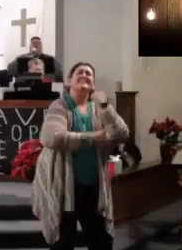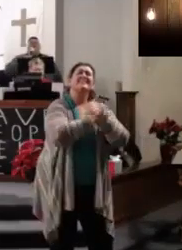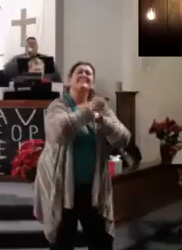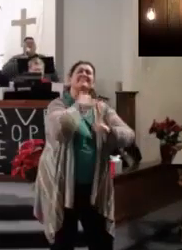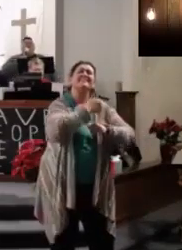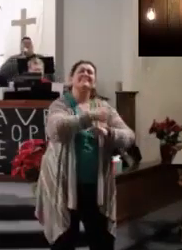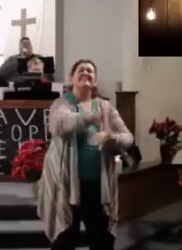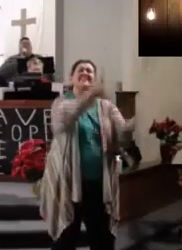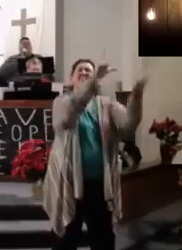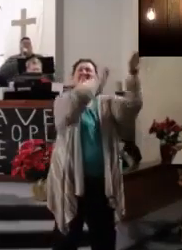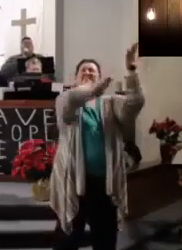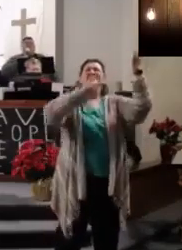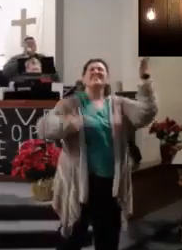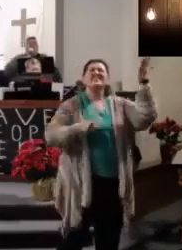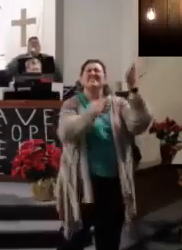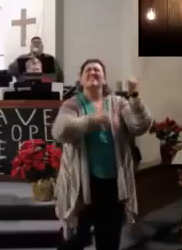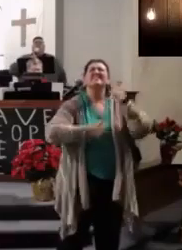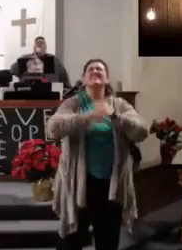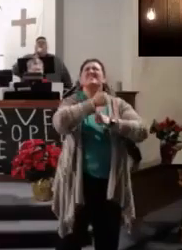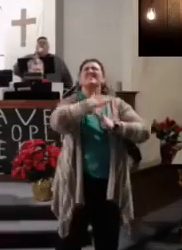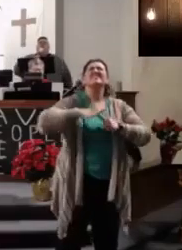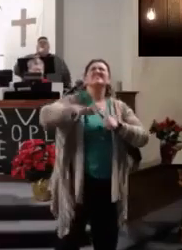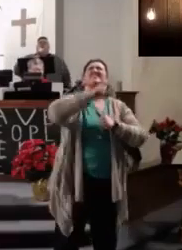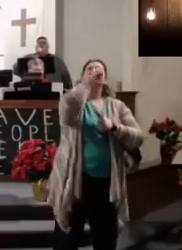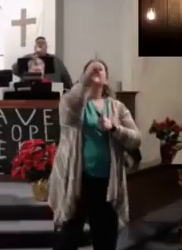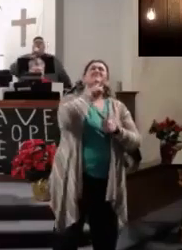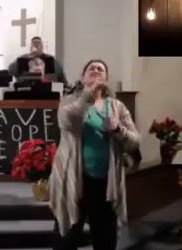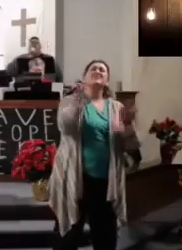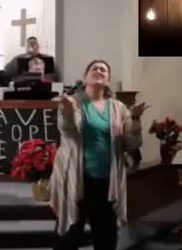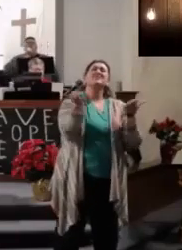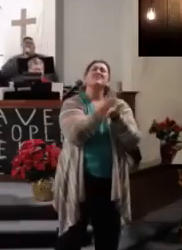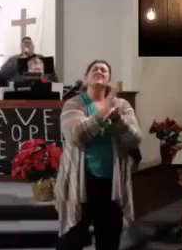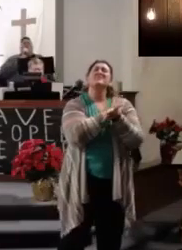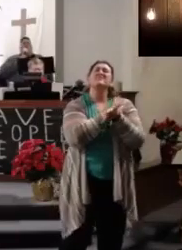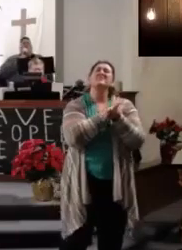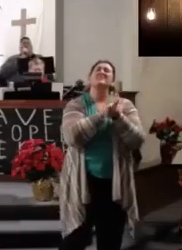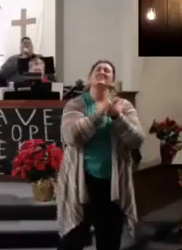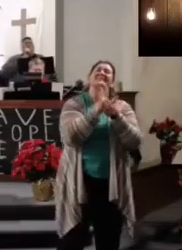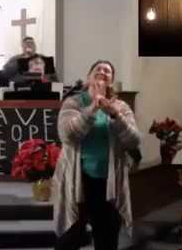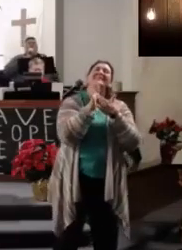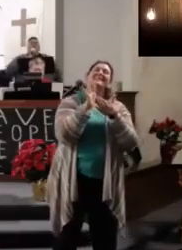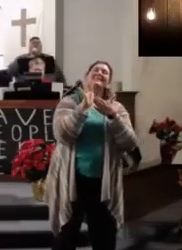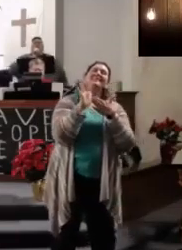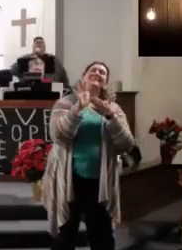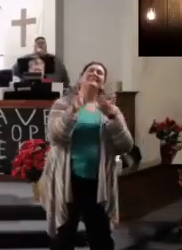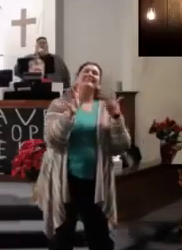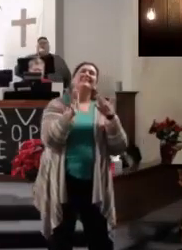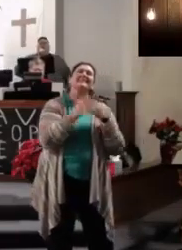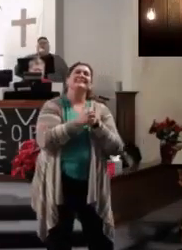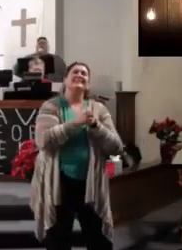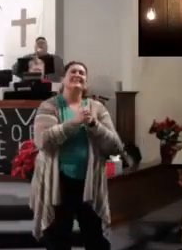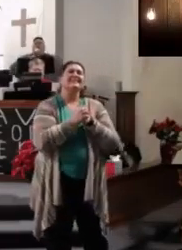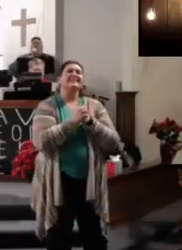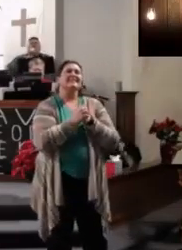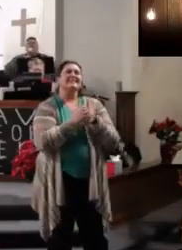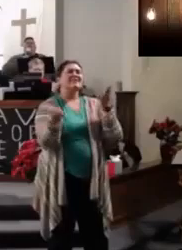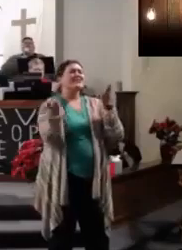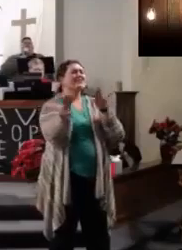King of kings, Lord of lords, you are holy.